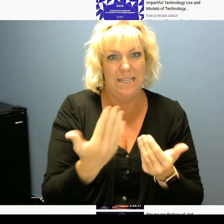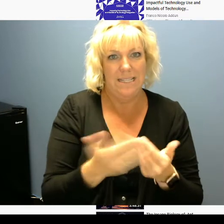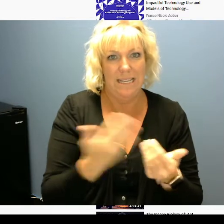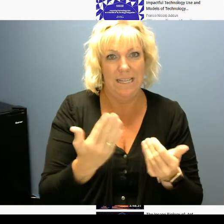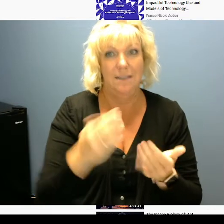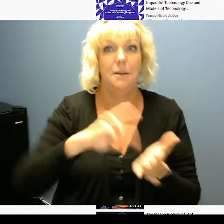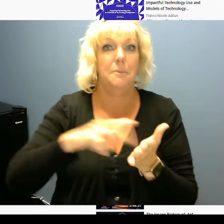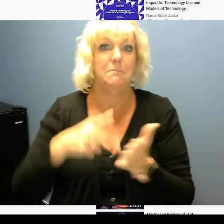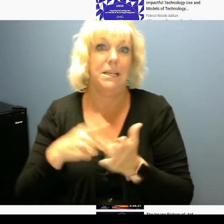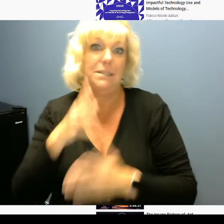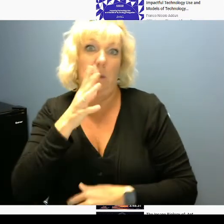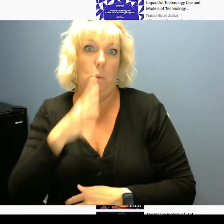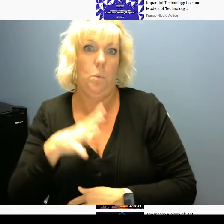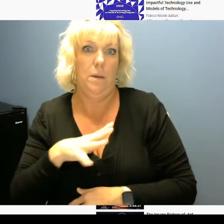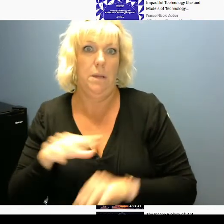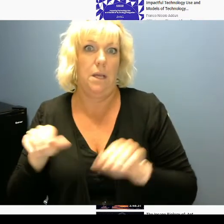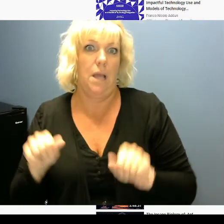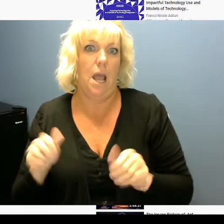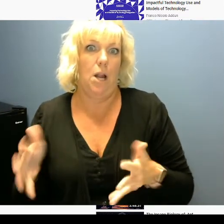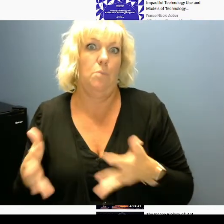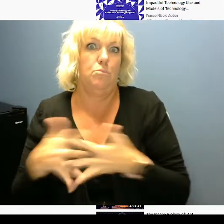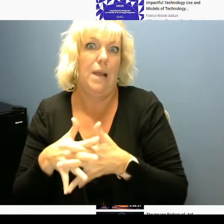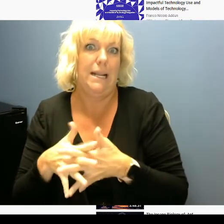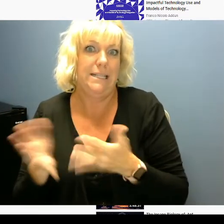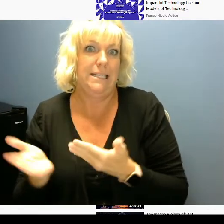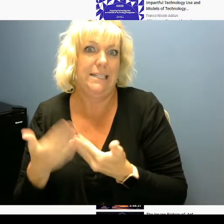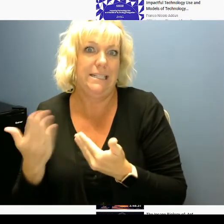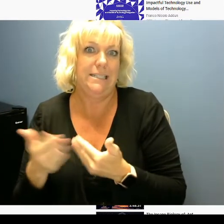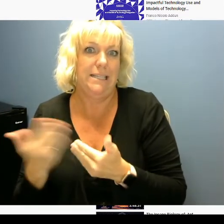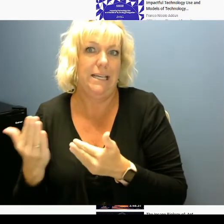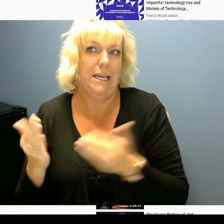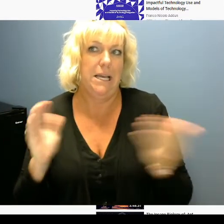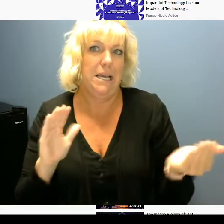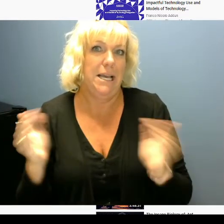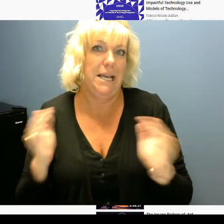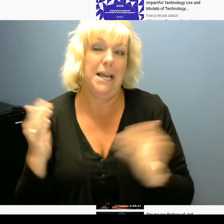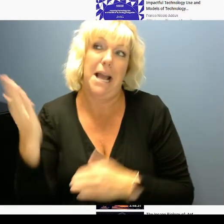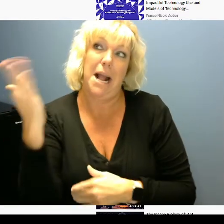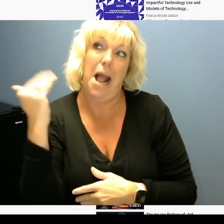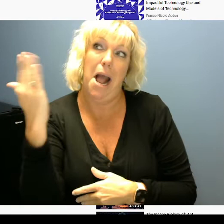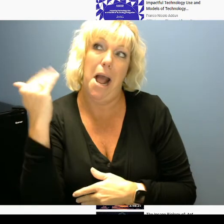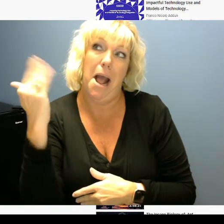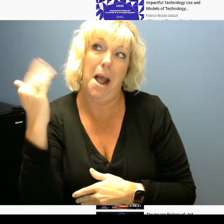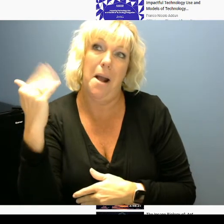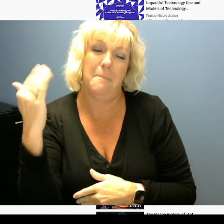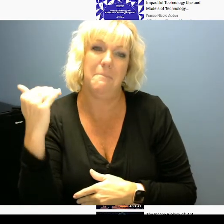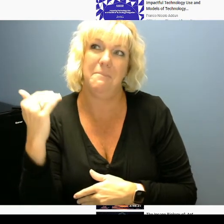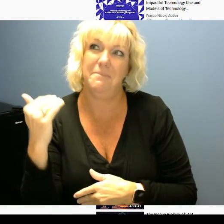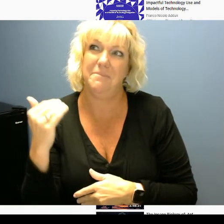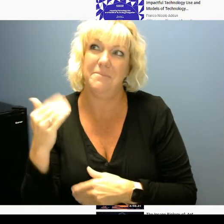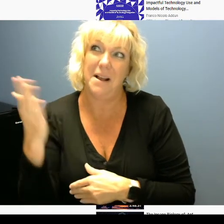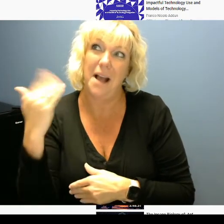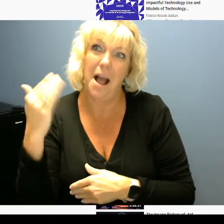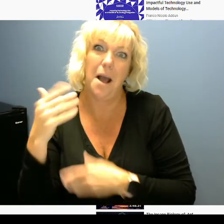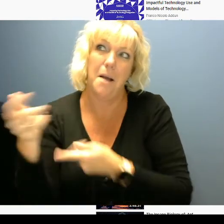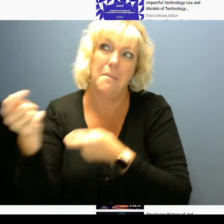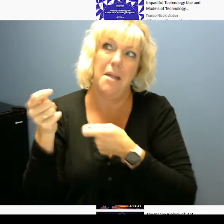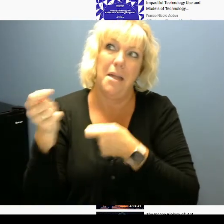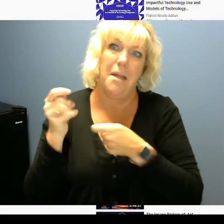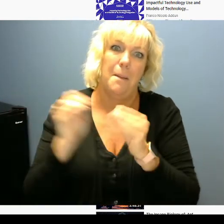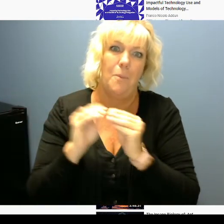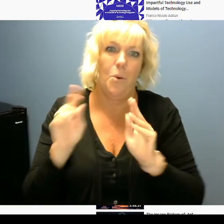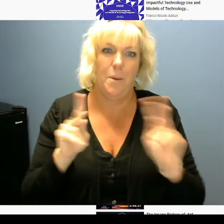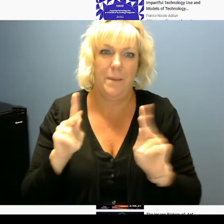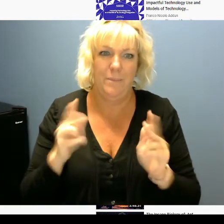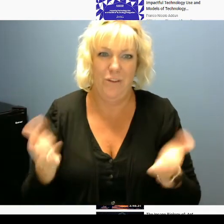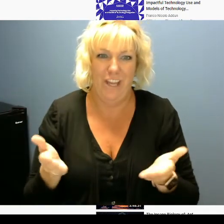the land is fertile, the women are fertile. Come here, like, again, trying to lure people here. And the last